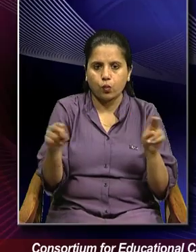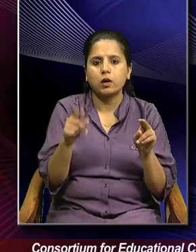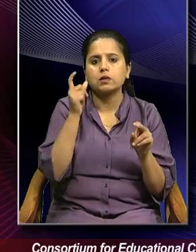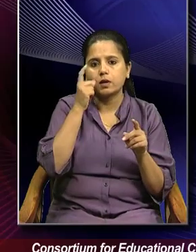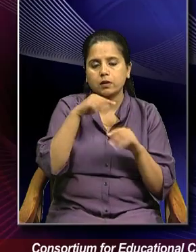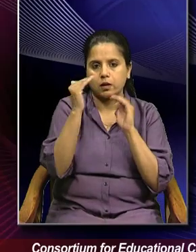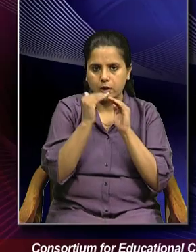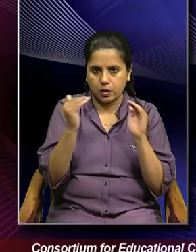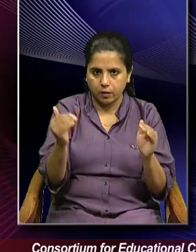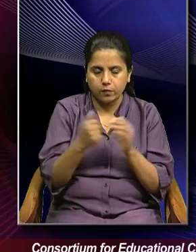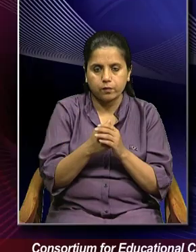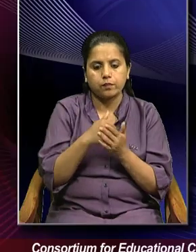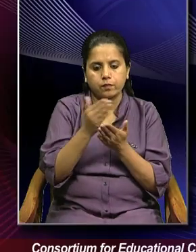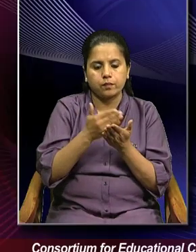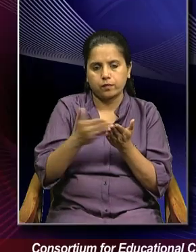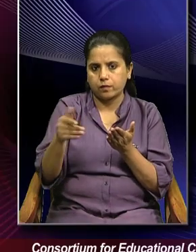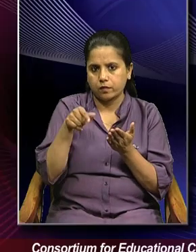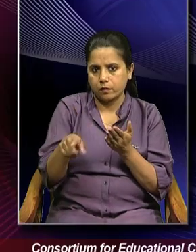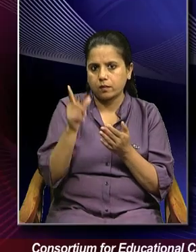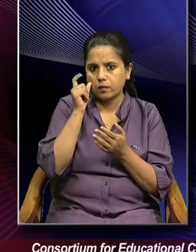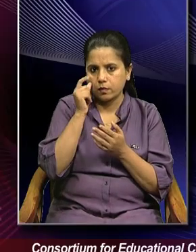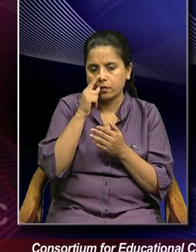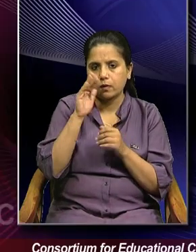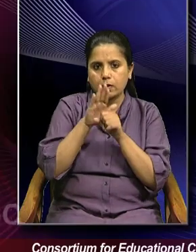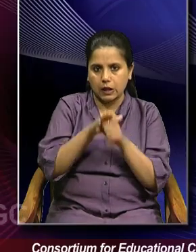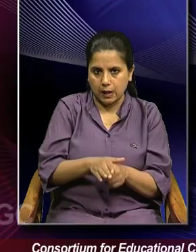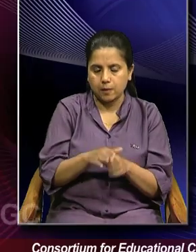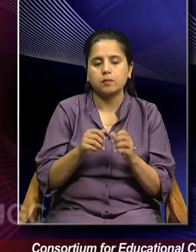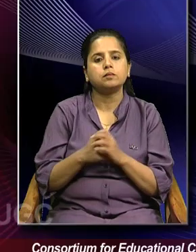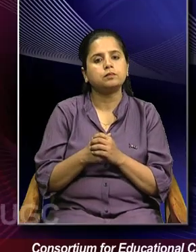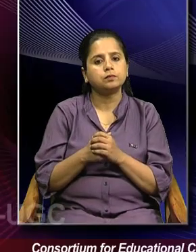equality, elimination of gender discrimination,